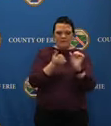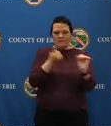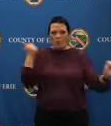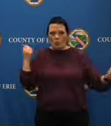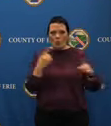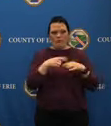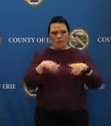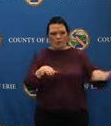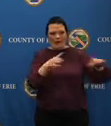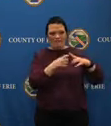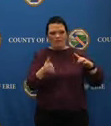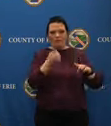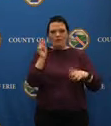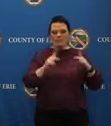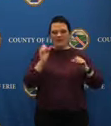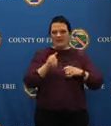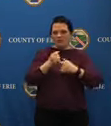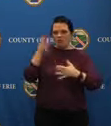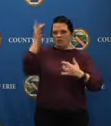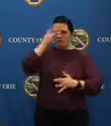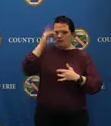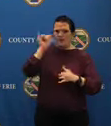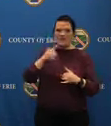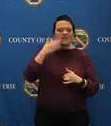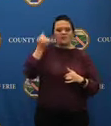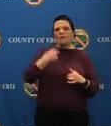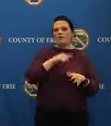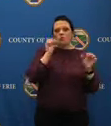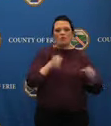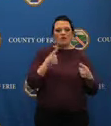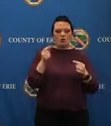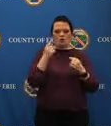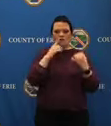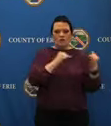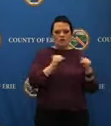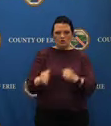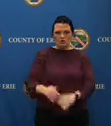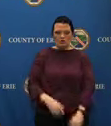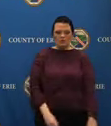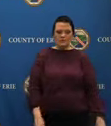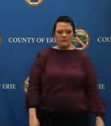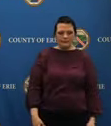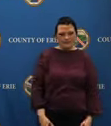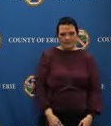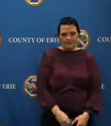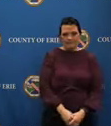other people that could cause illness. That's the best that we can do for our individuals.